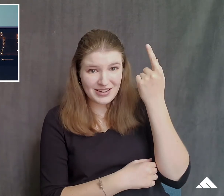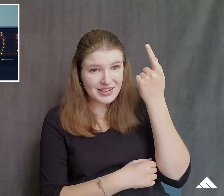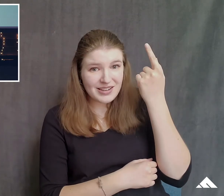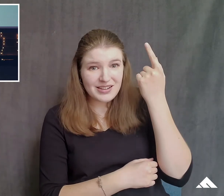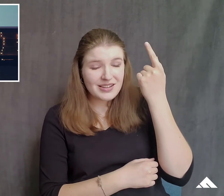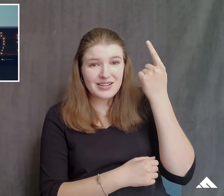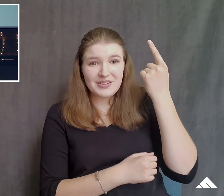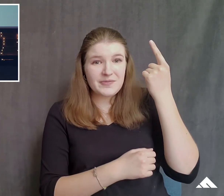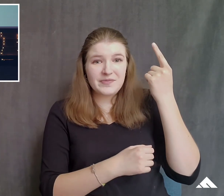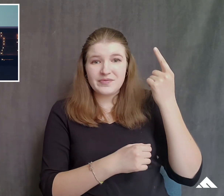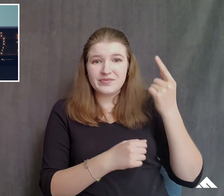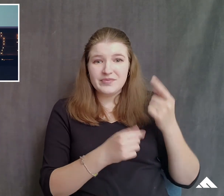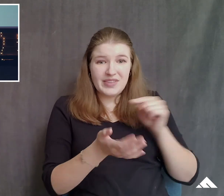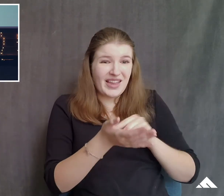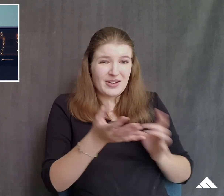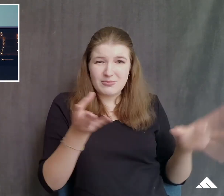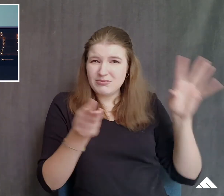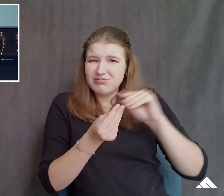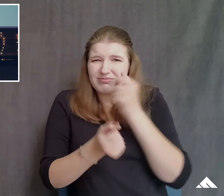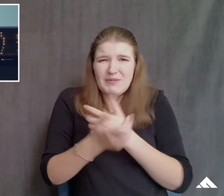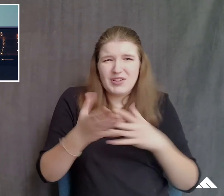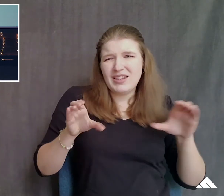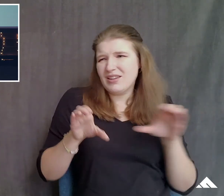from everything you've ever done or said or